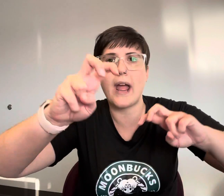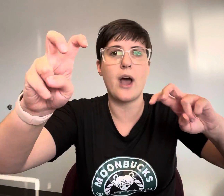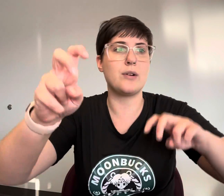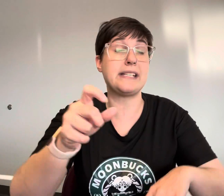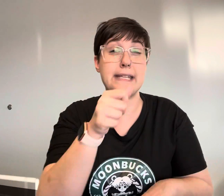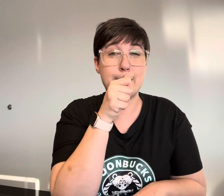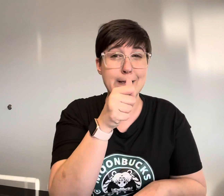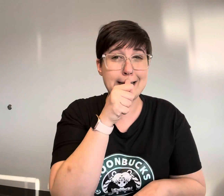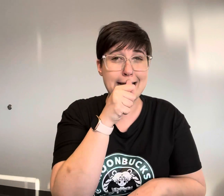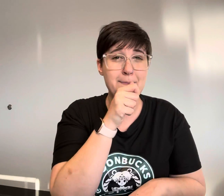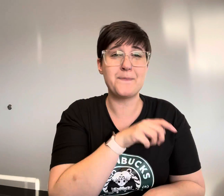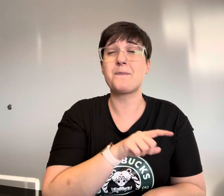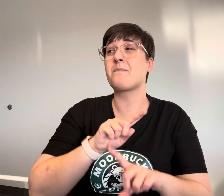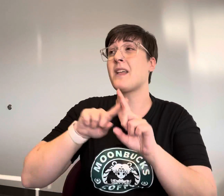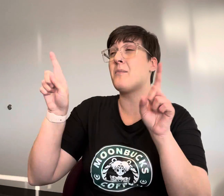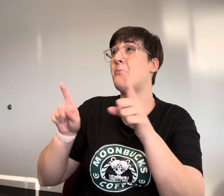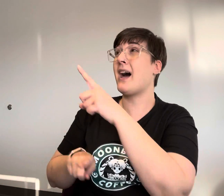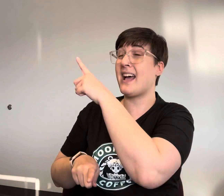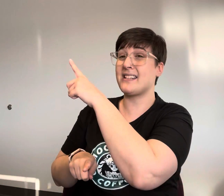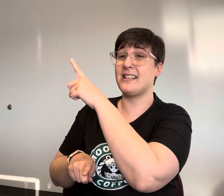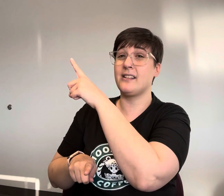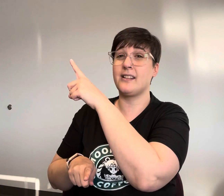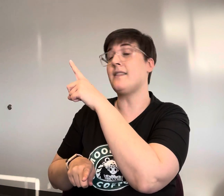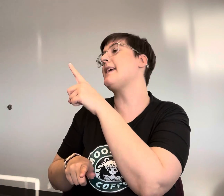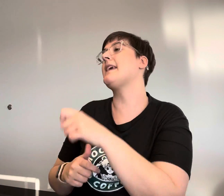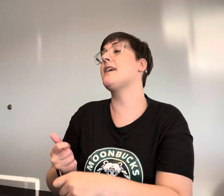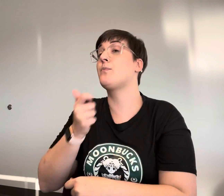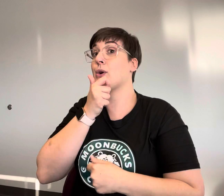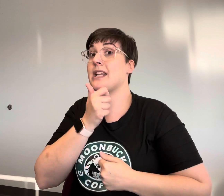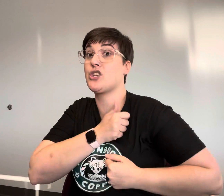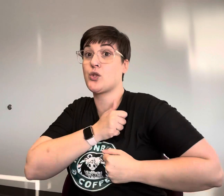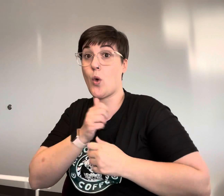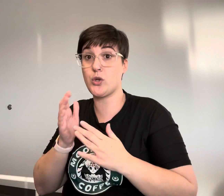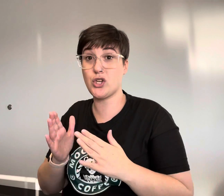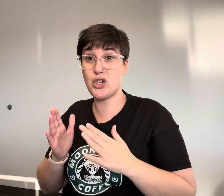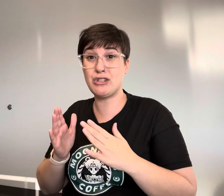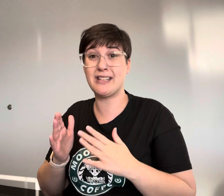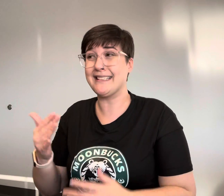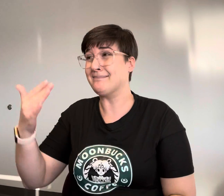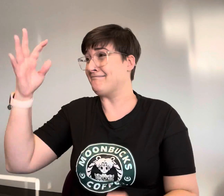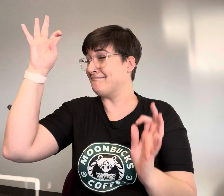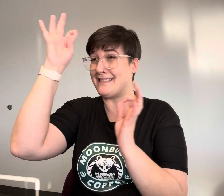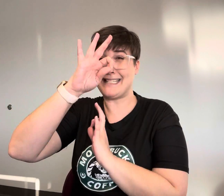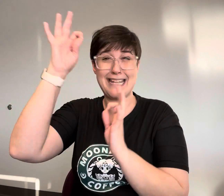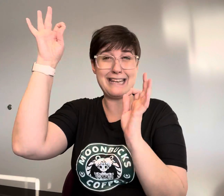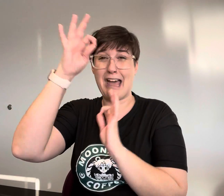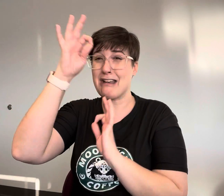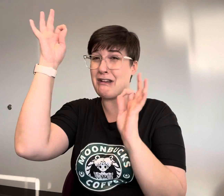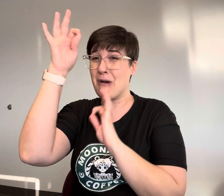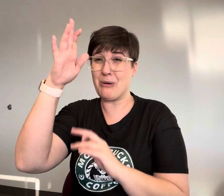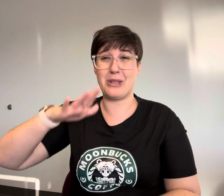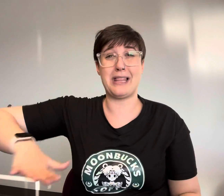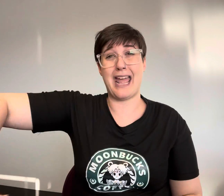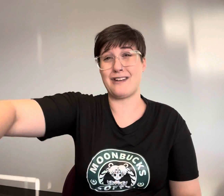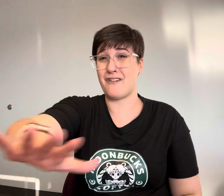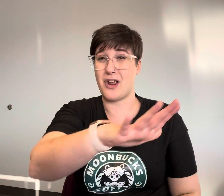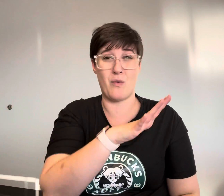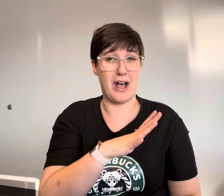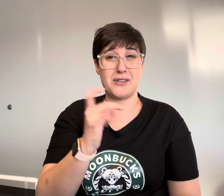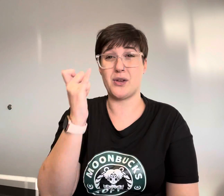around secretly. But the British soldiers, did not know the land very well. So